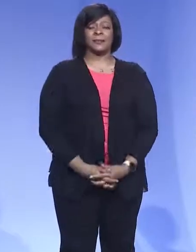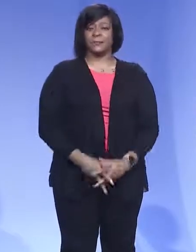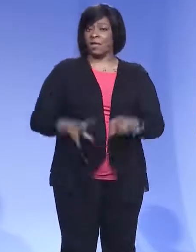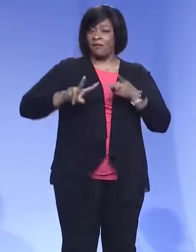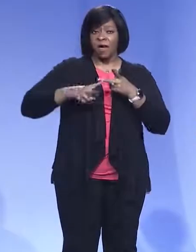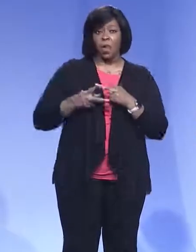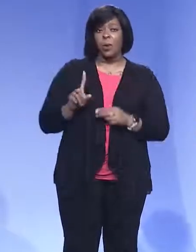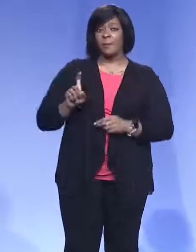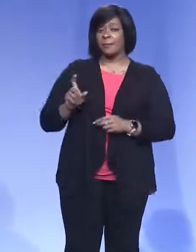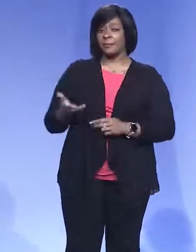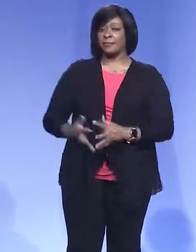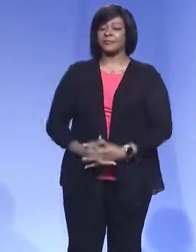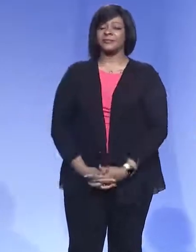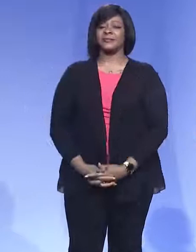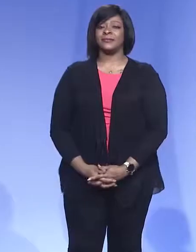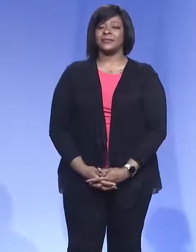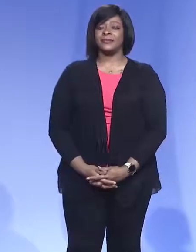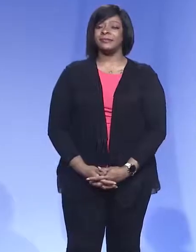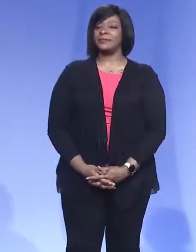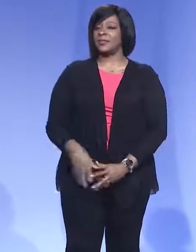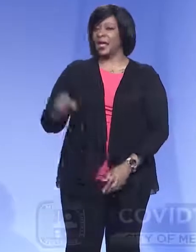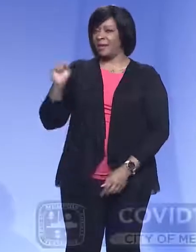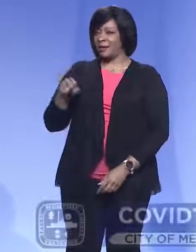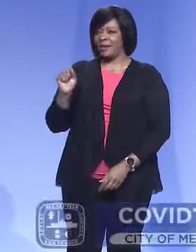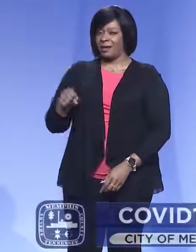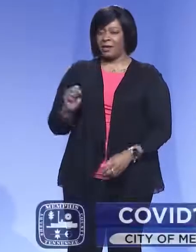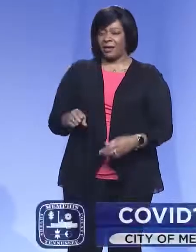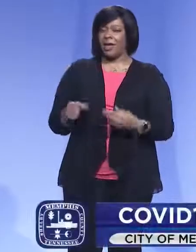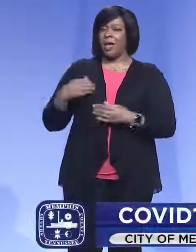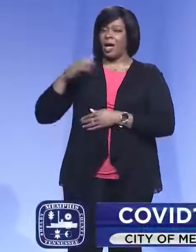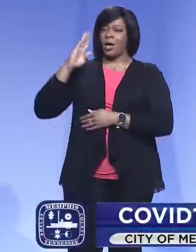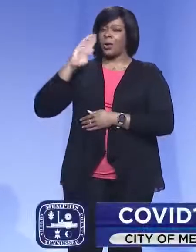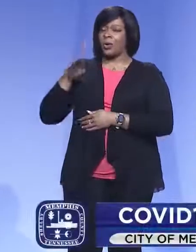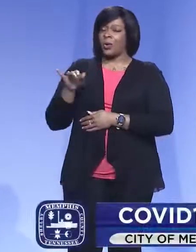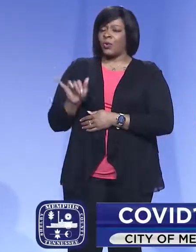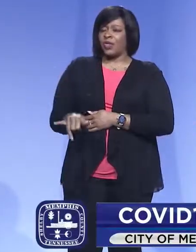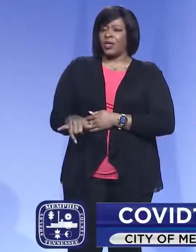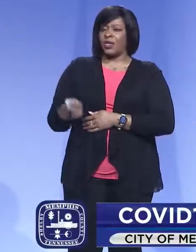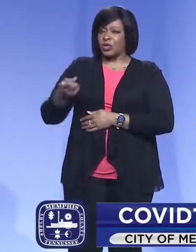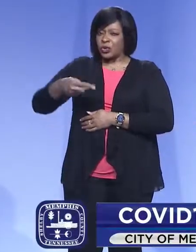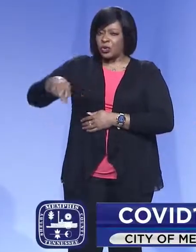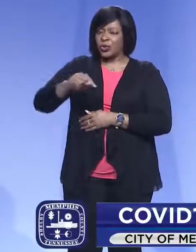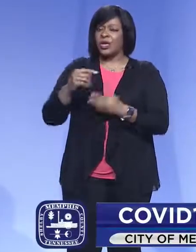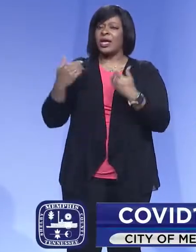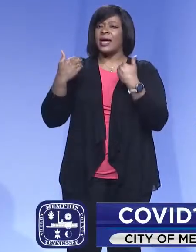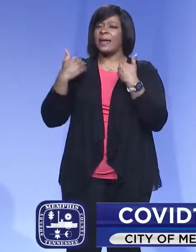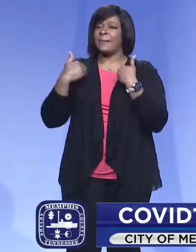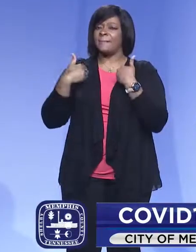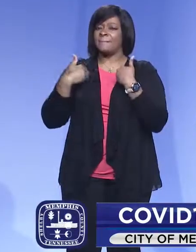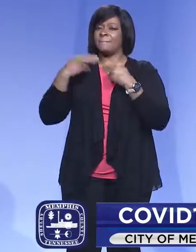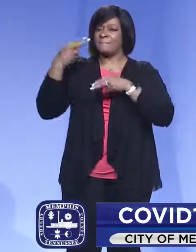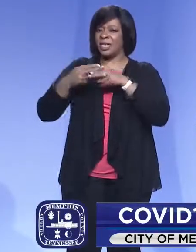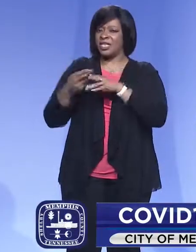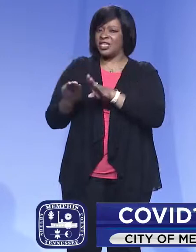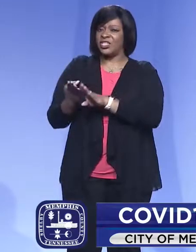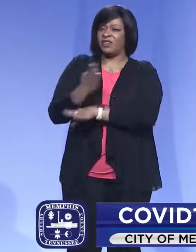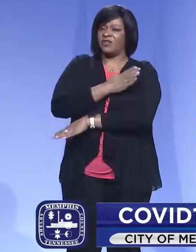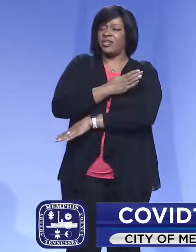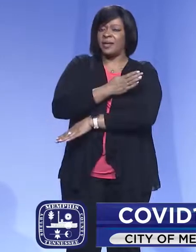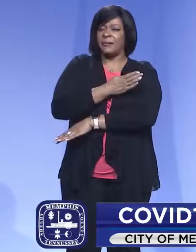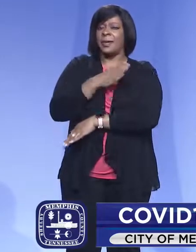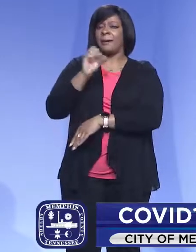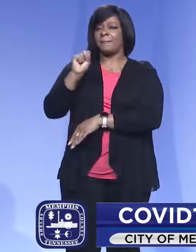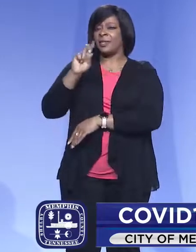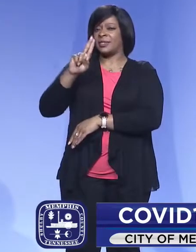you have a follow-up? Yeah, just my follow-up, and I know that you all have mentioned several times about this supply